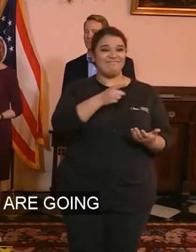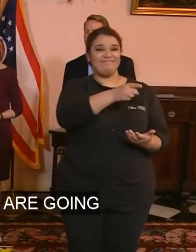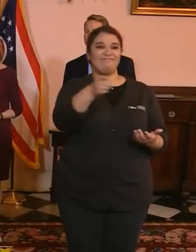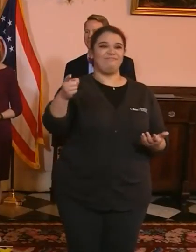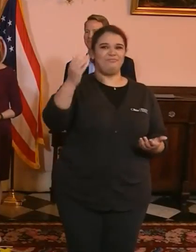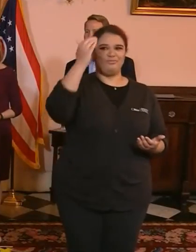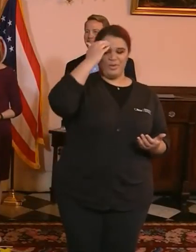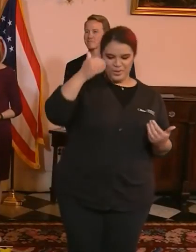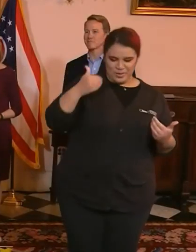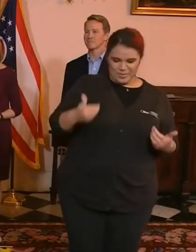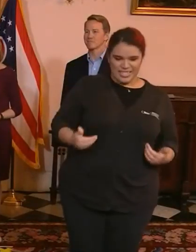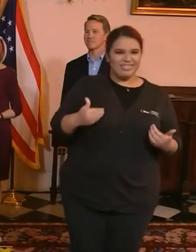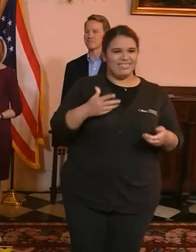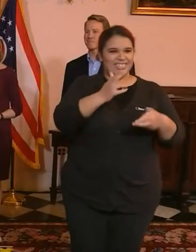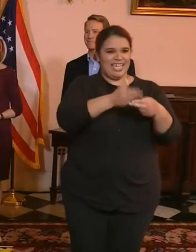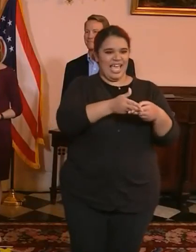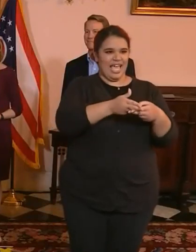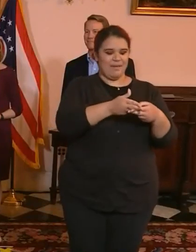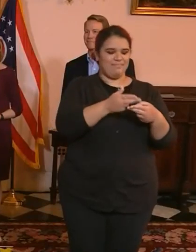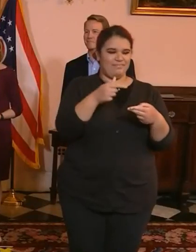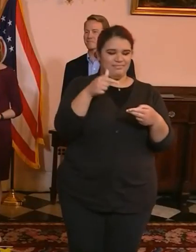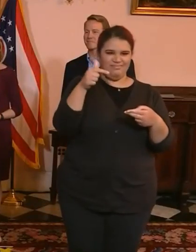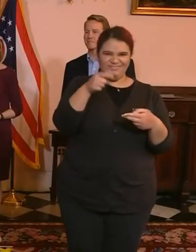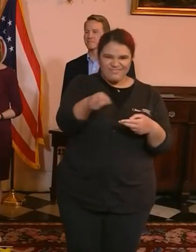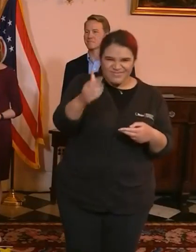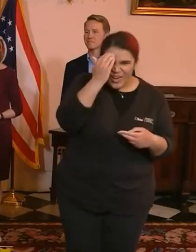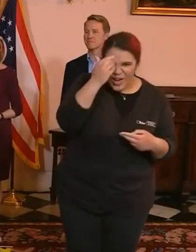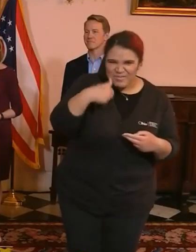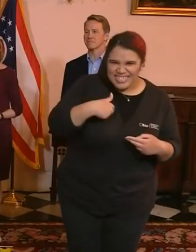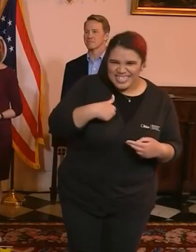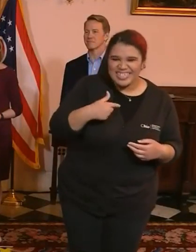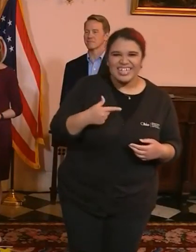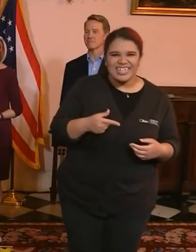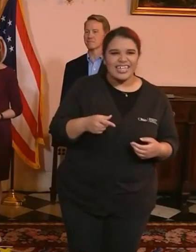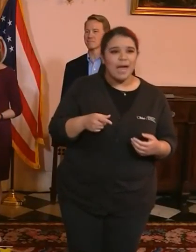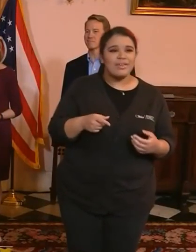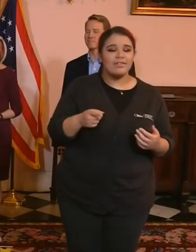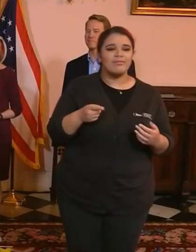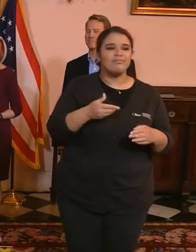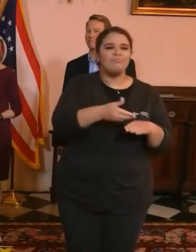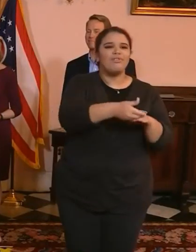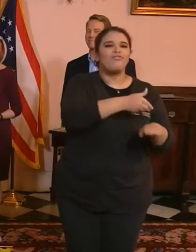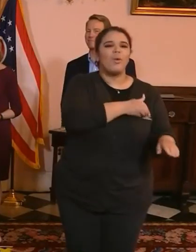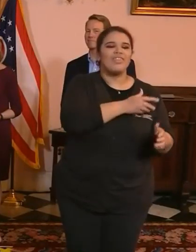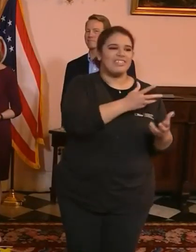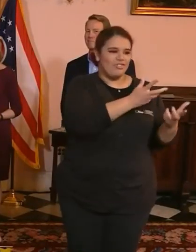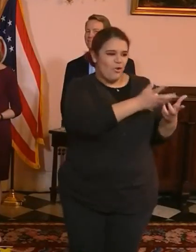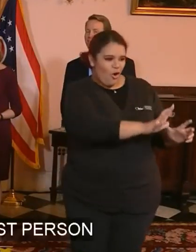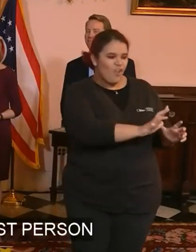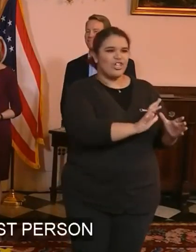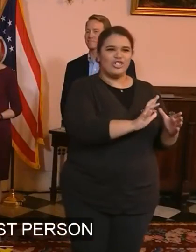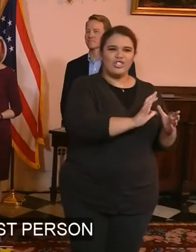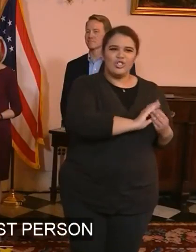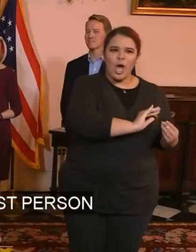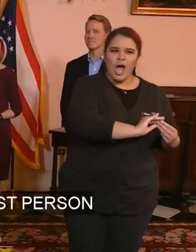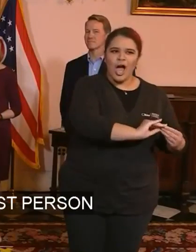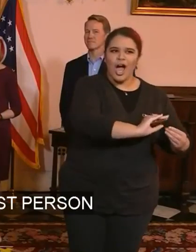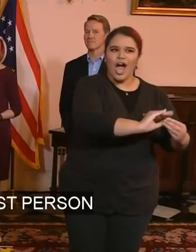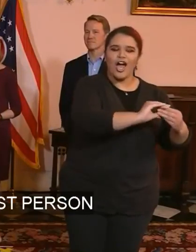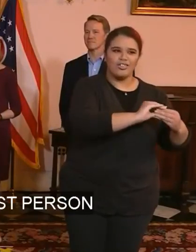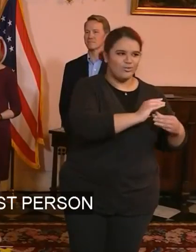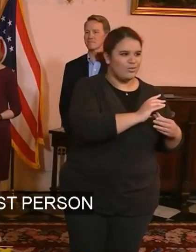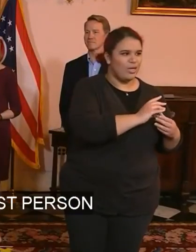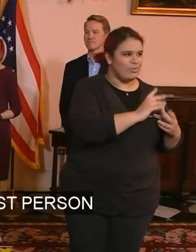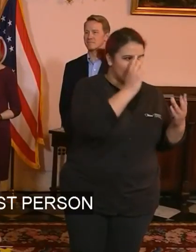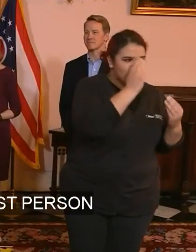the first person you talked to. Before this is over, there are going to be so many stories of so many heroes. And these people, and if you're a person driving that truck